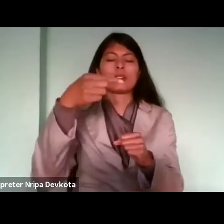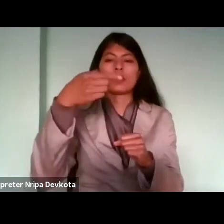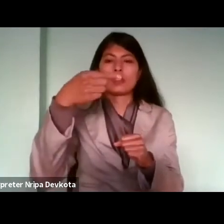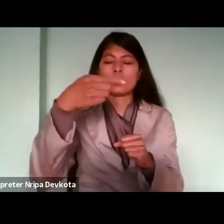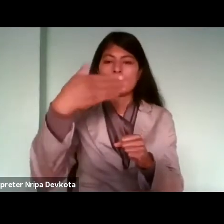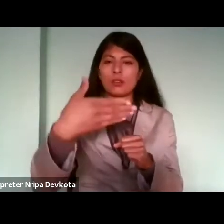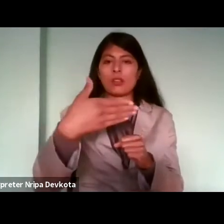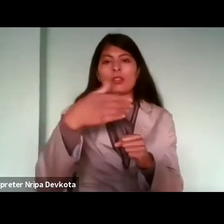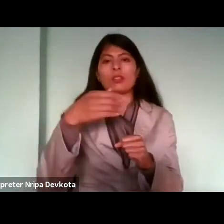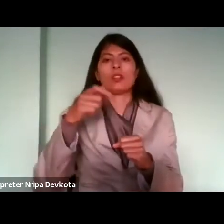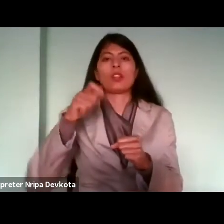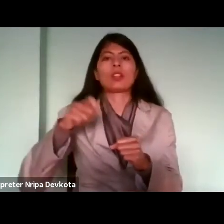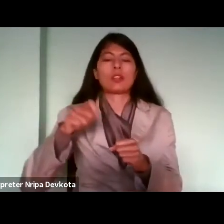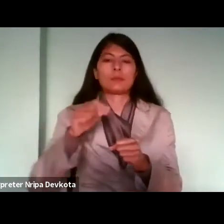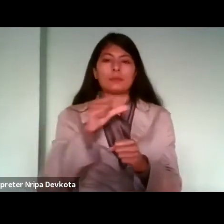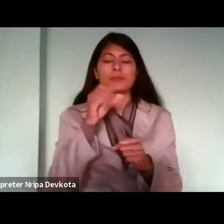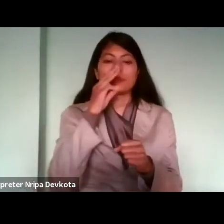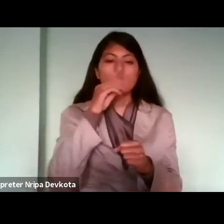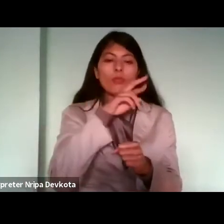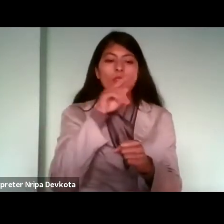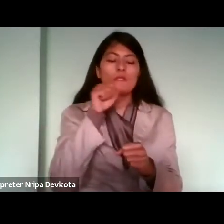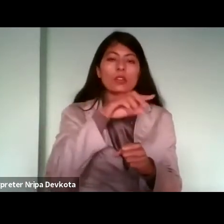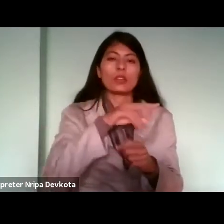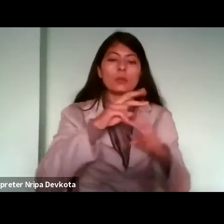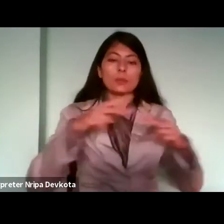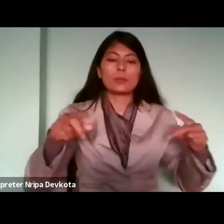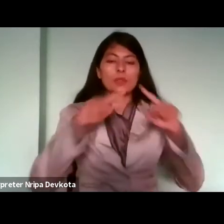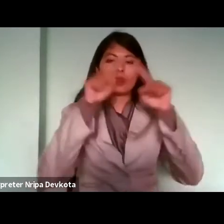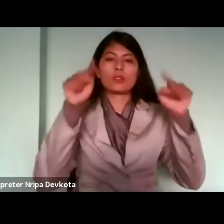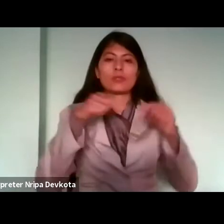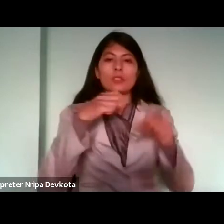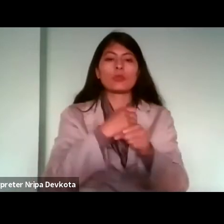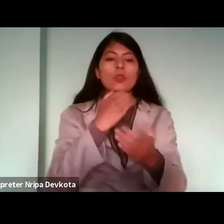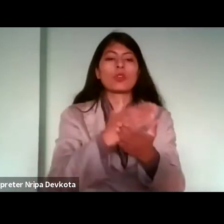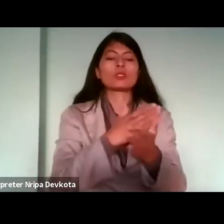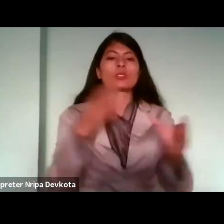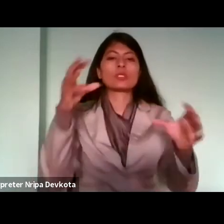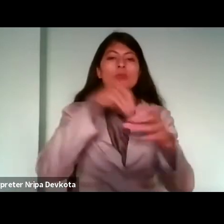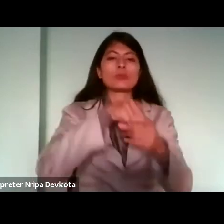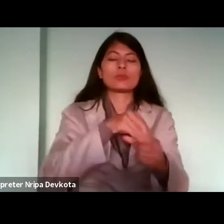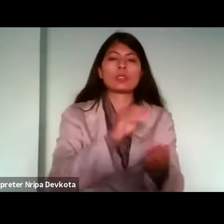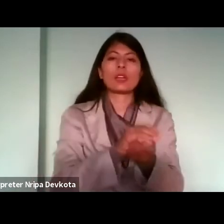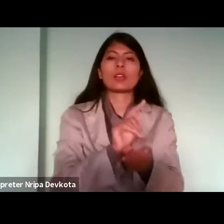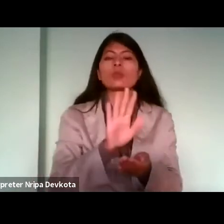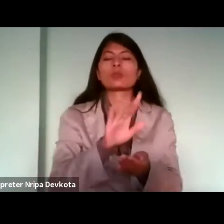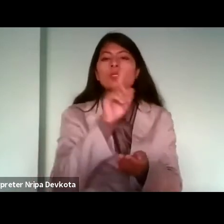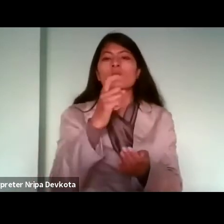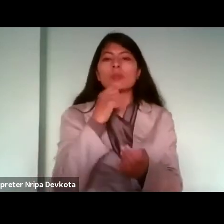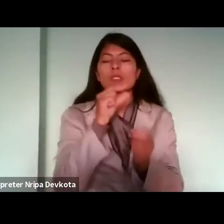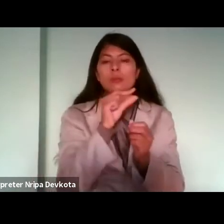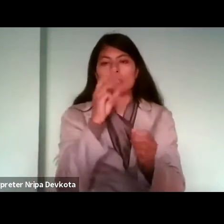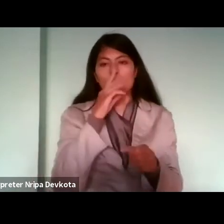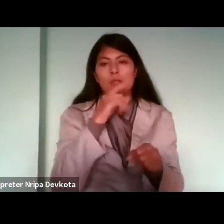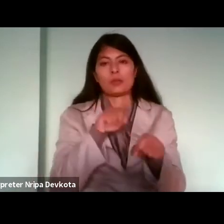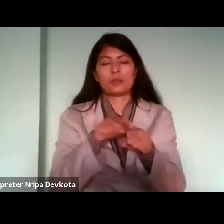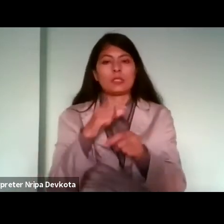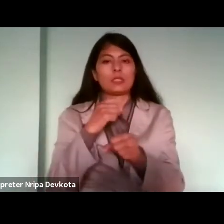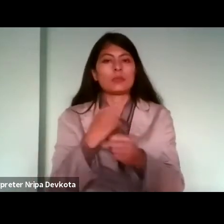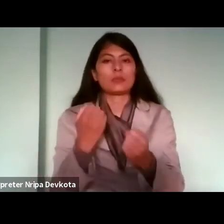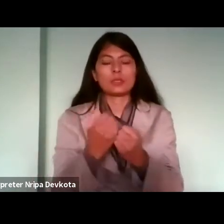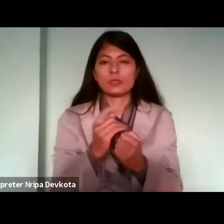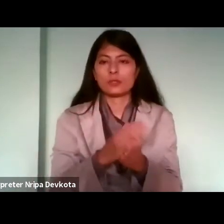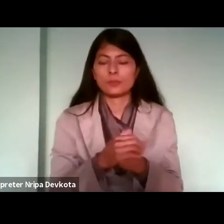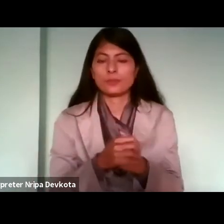labor frameworks have been incorporated. But we also need to talk about how the labor frameworks is so intrinsically linked